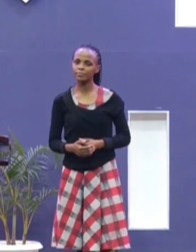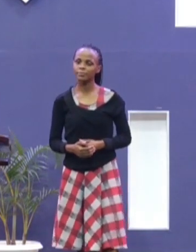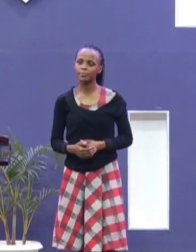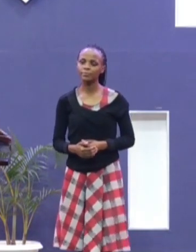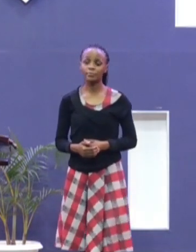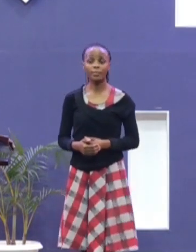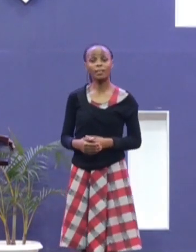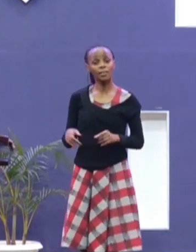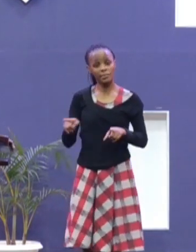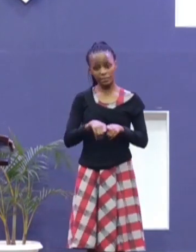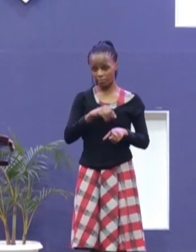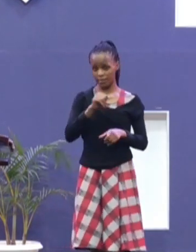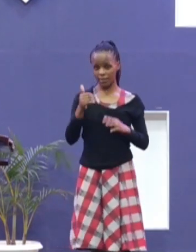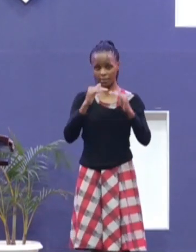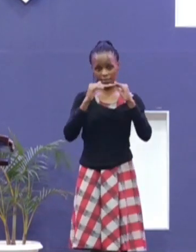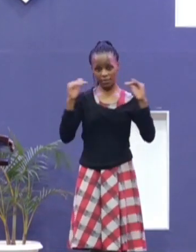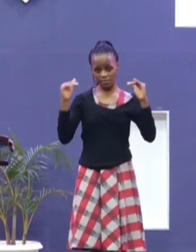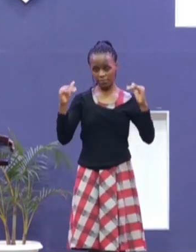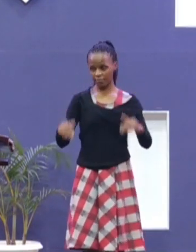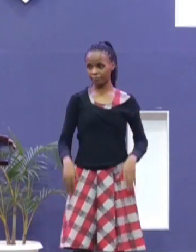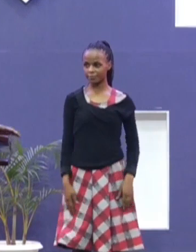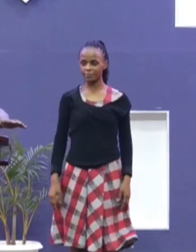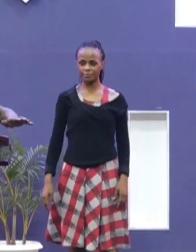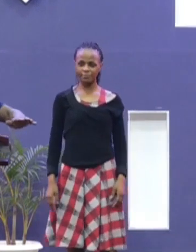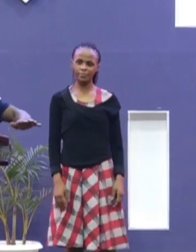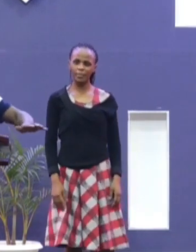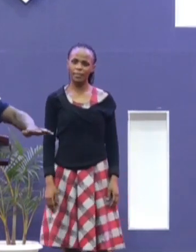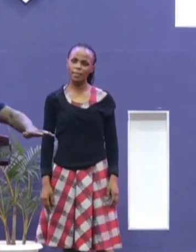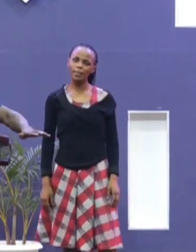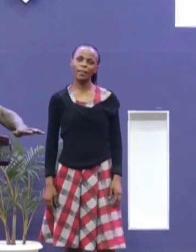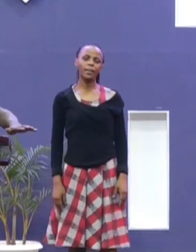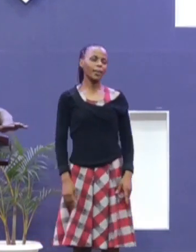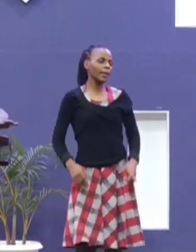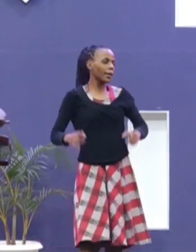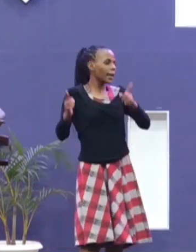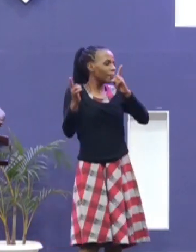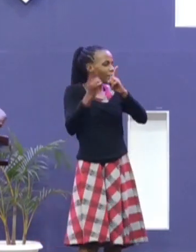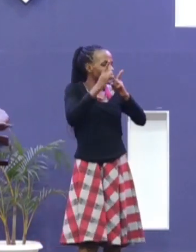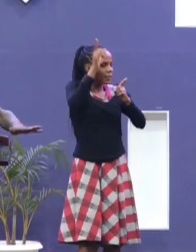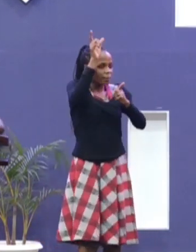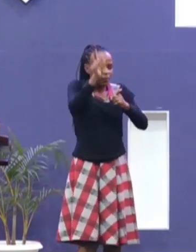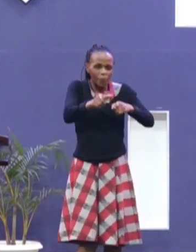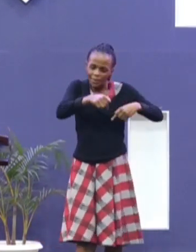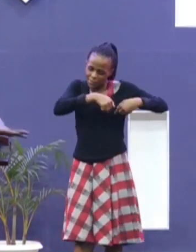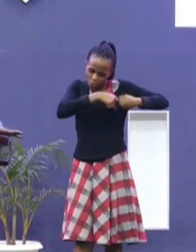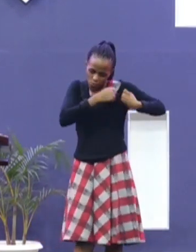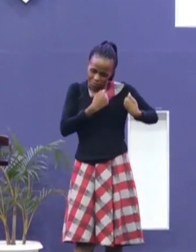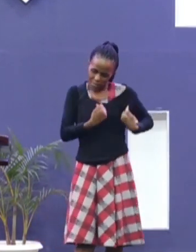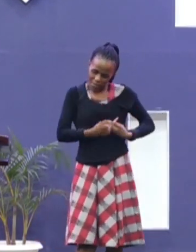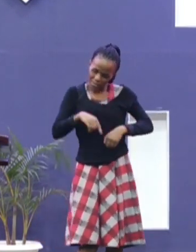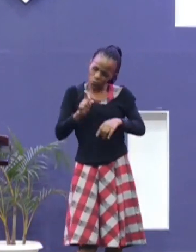This is also another level. Nalino ddala ddala. Finding someone's heart when the heart is